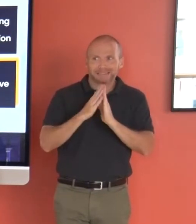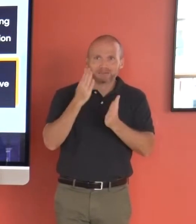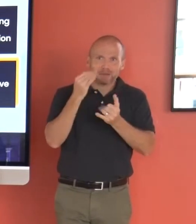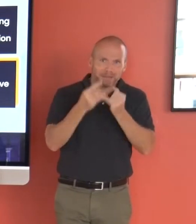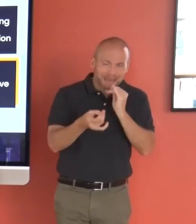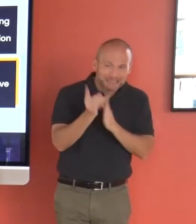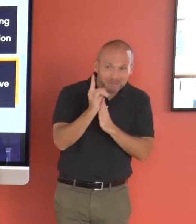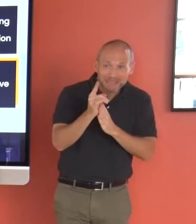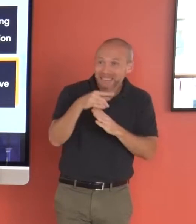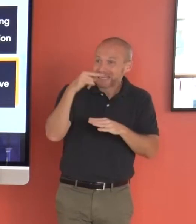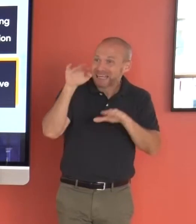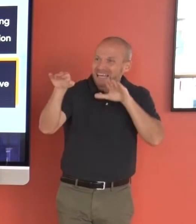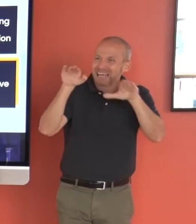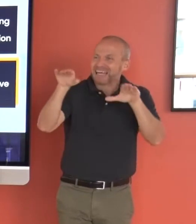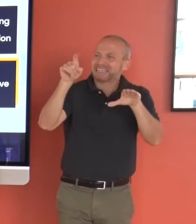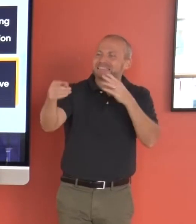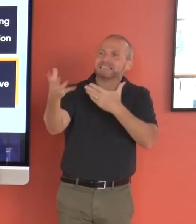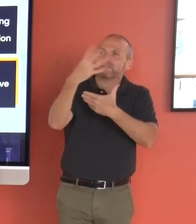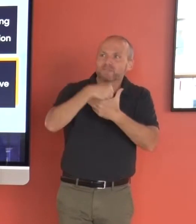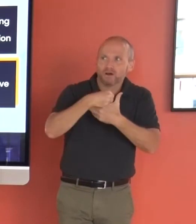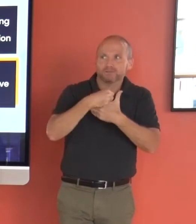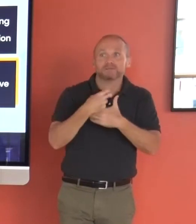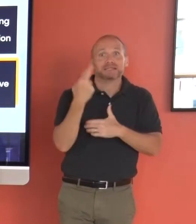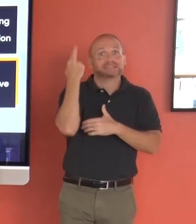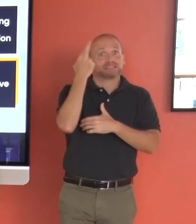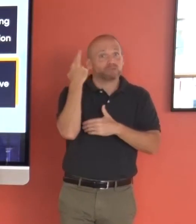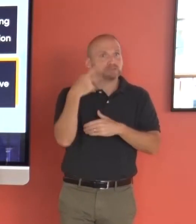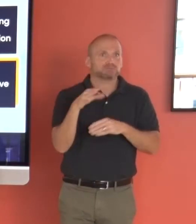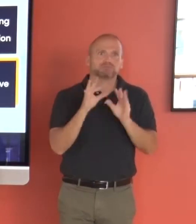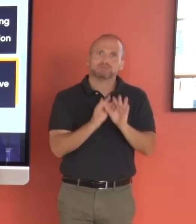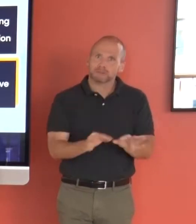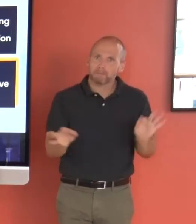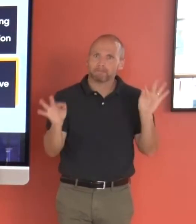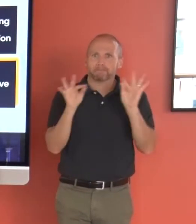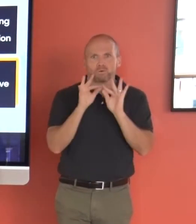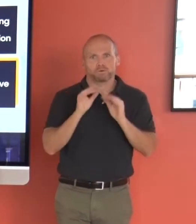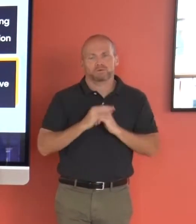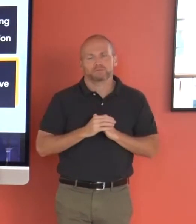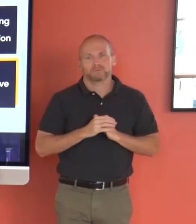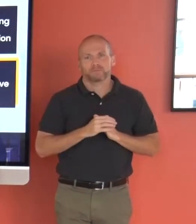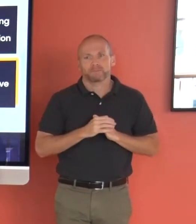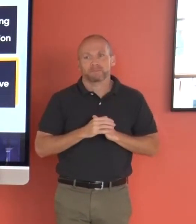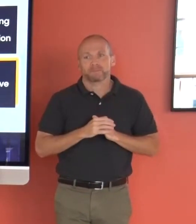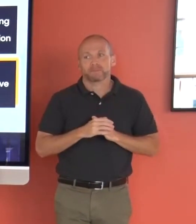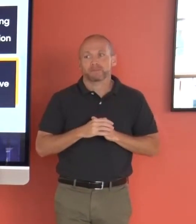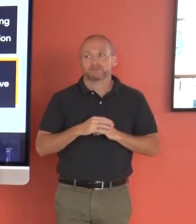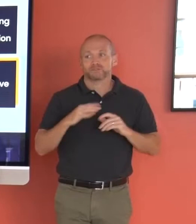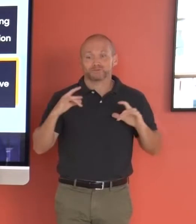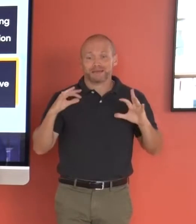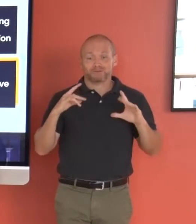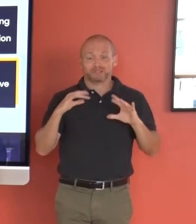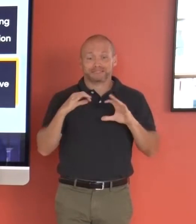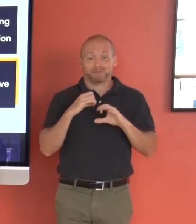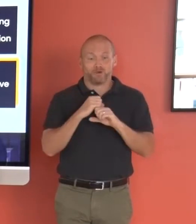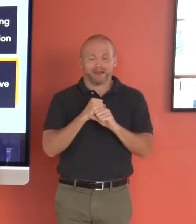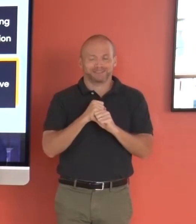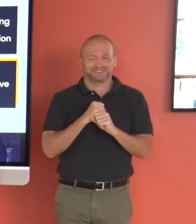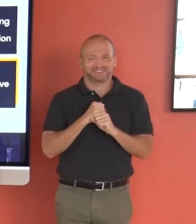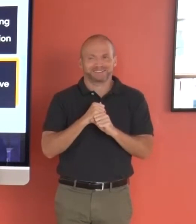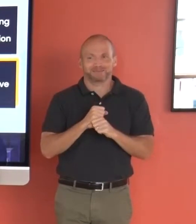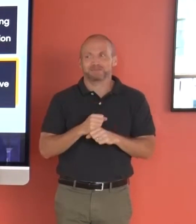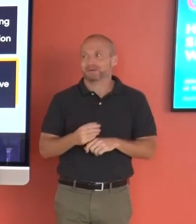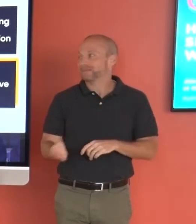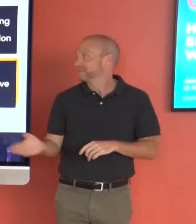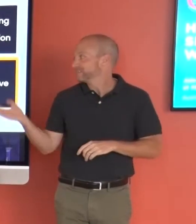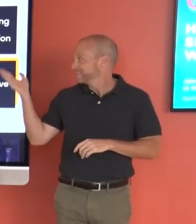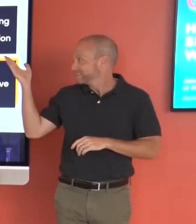for people to be involved, this is why, because it's critical for us. So I've summarized, it took a lot of words, but these are the things